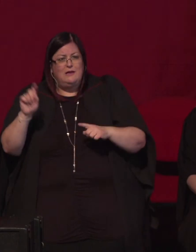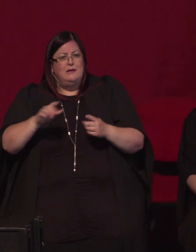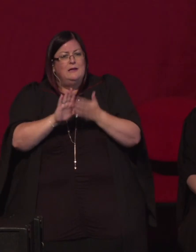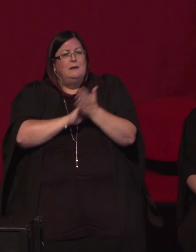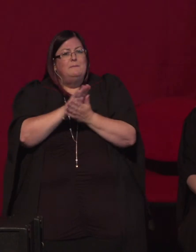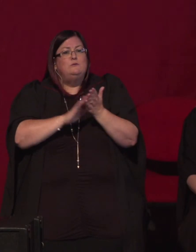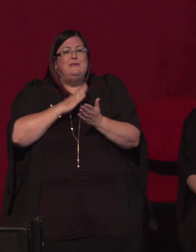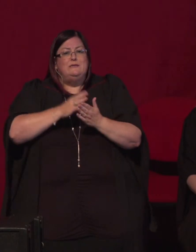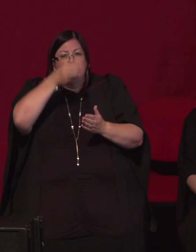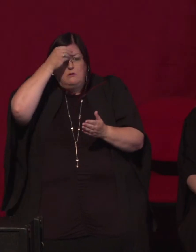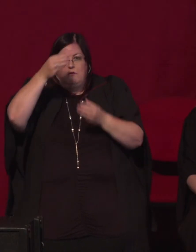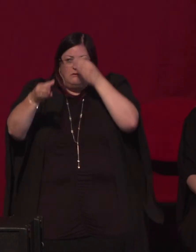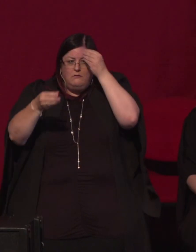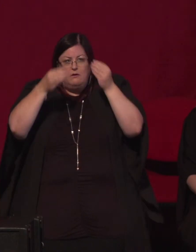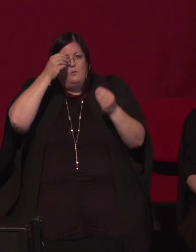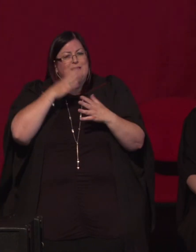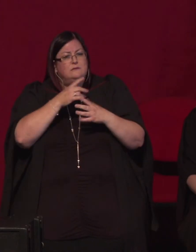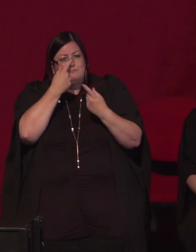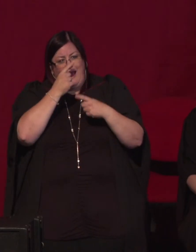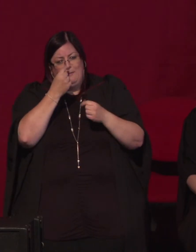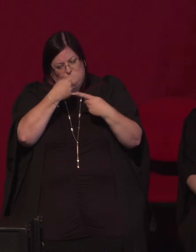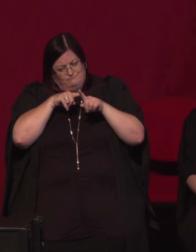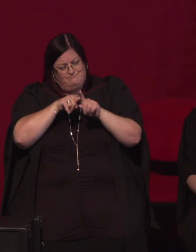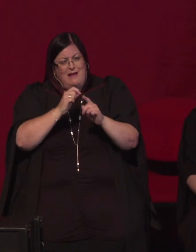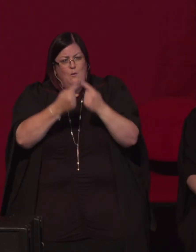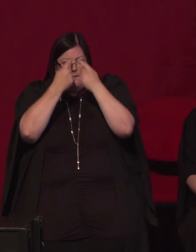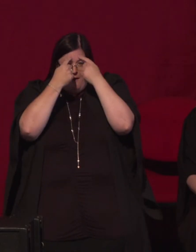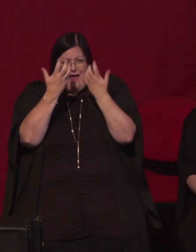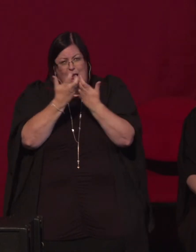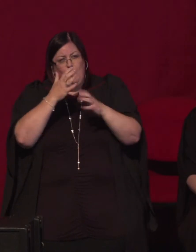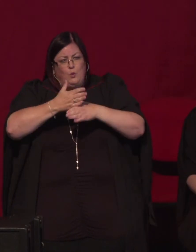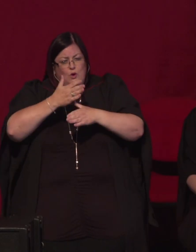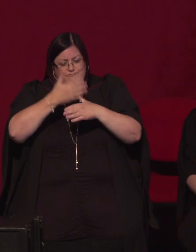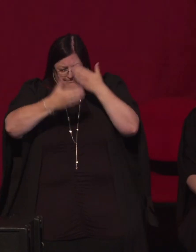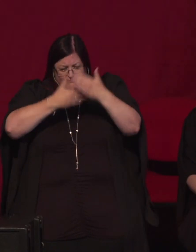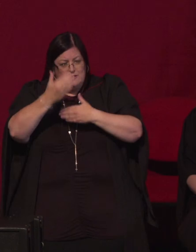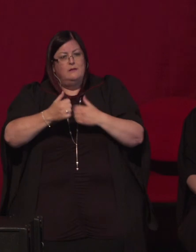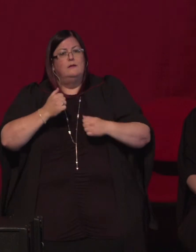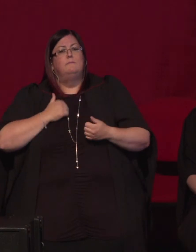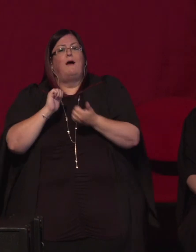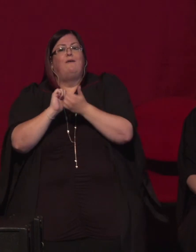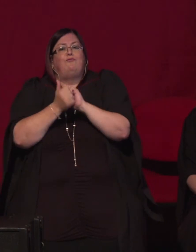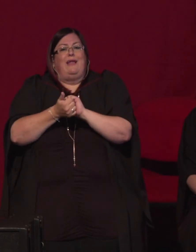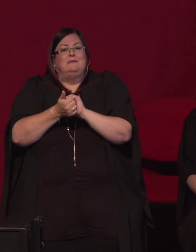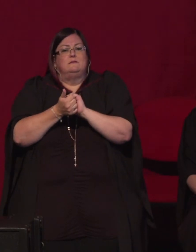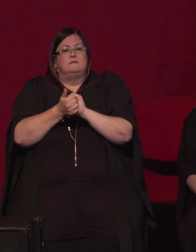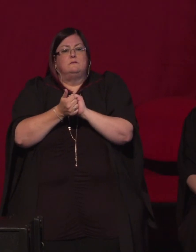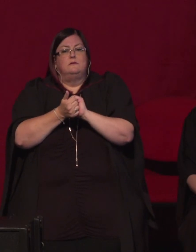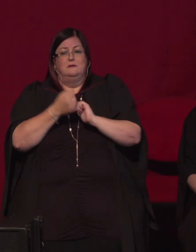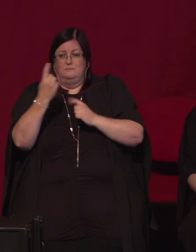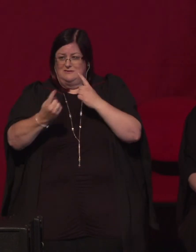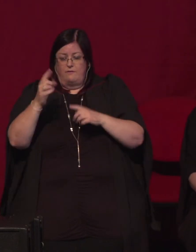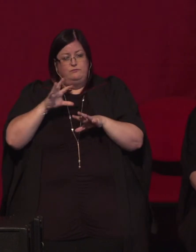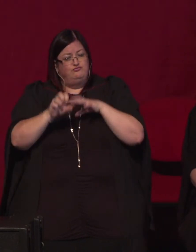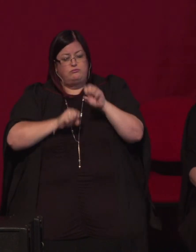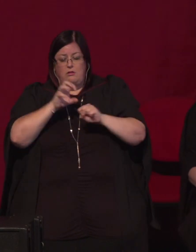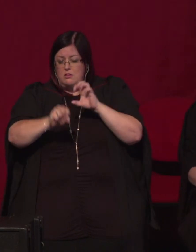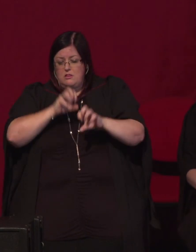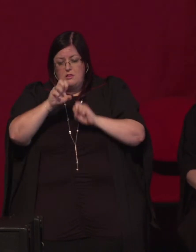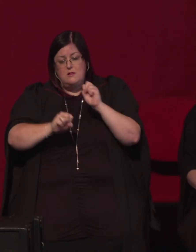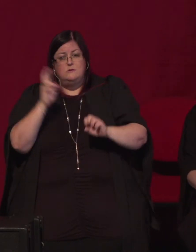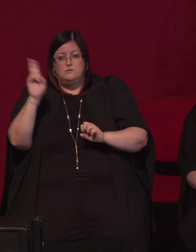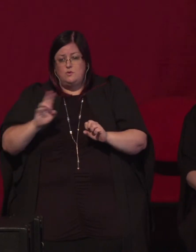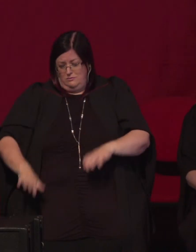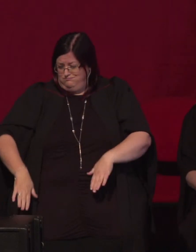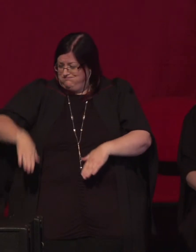ways in which we think and our minds operate. I have a friend who's really struggled when he was at school, and